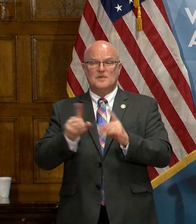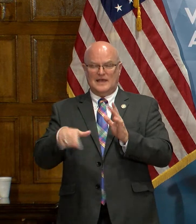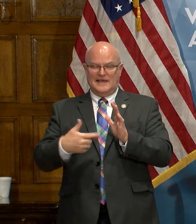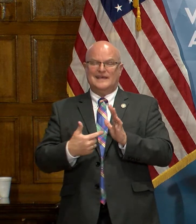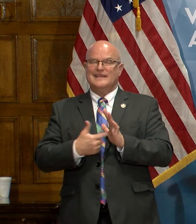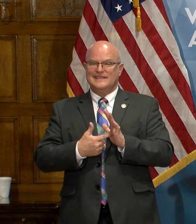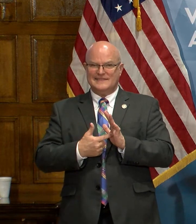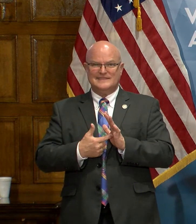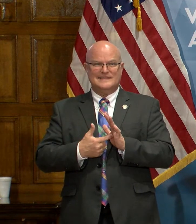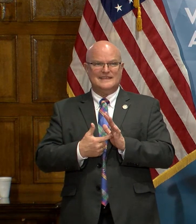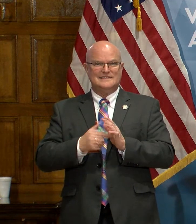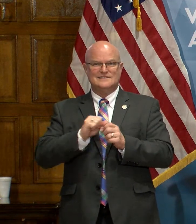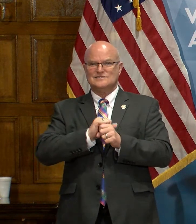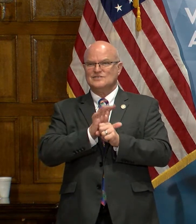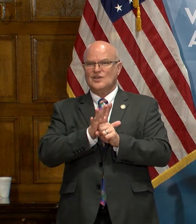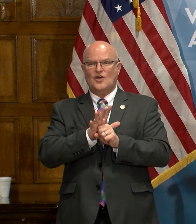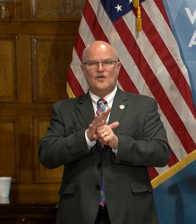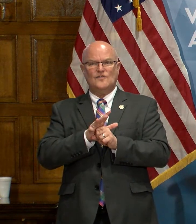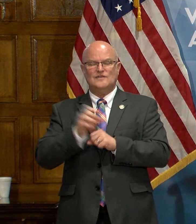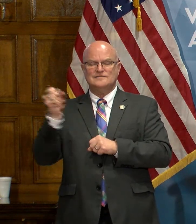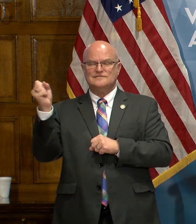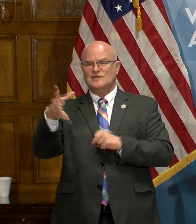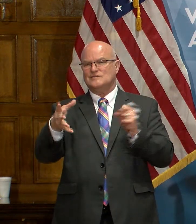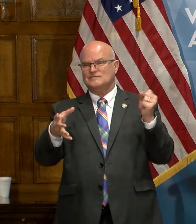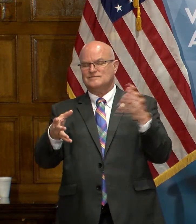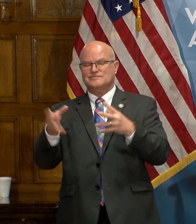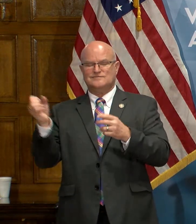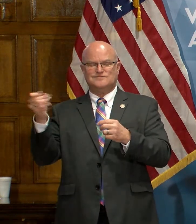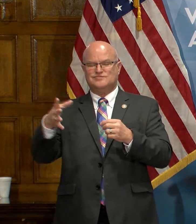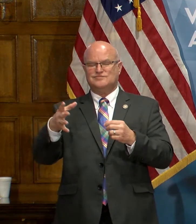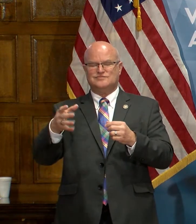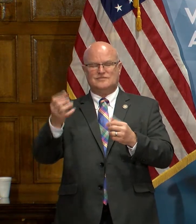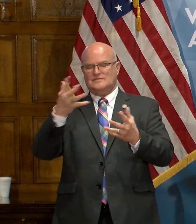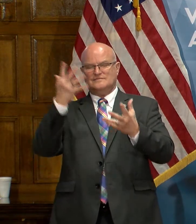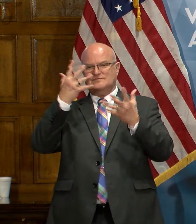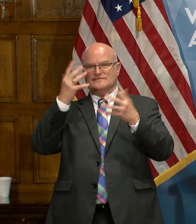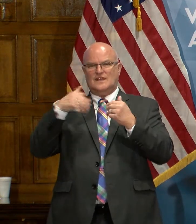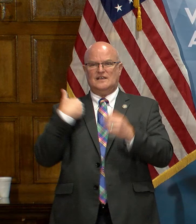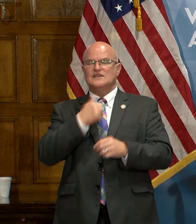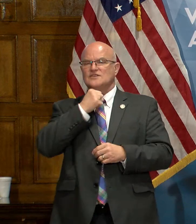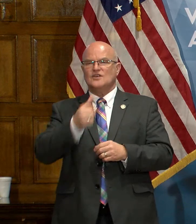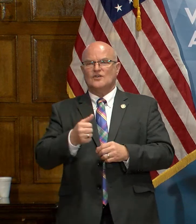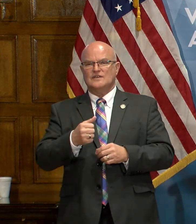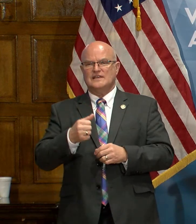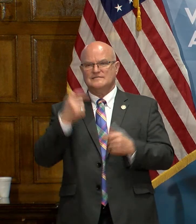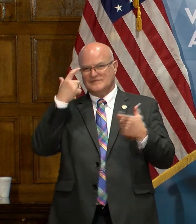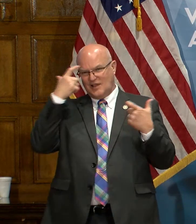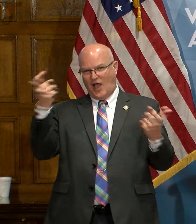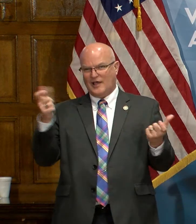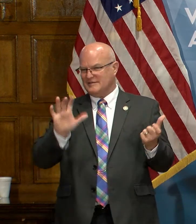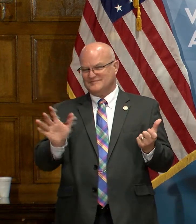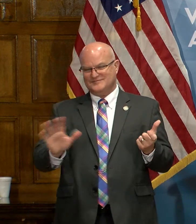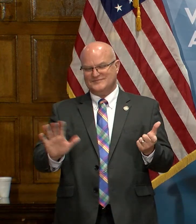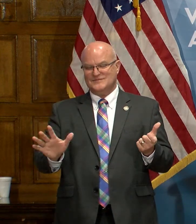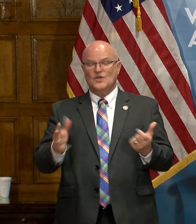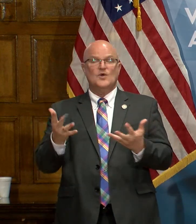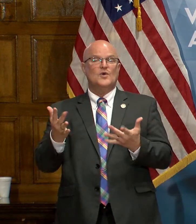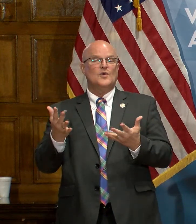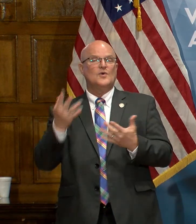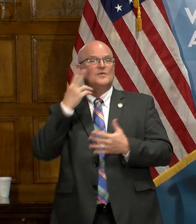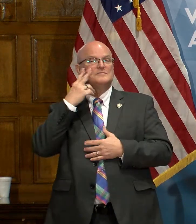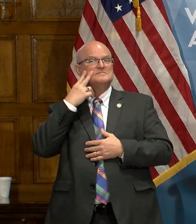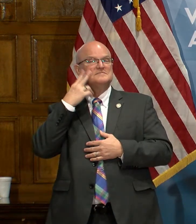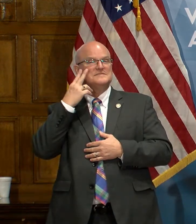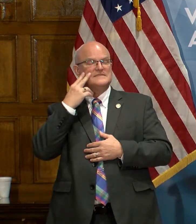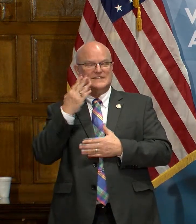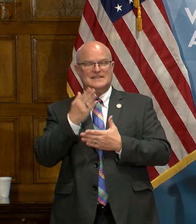is, COVID has thrown so many curveballs at us, you don't get cocky about it. And you want to wait and see, but